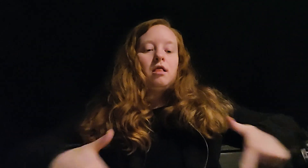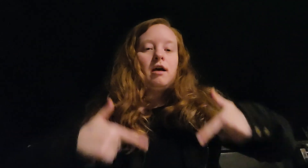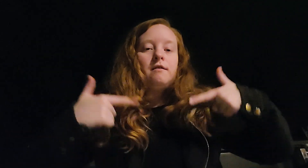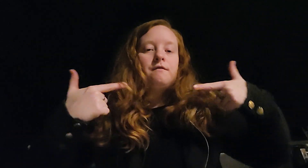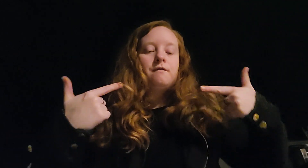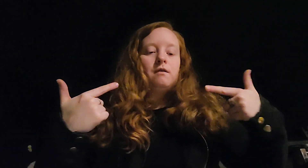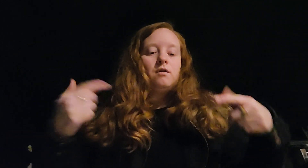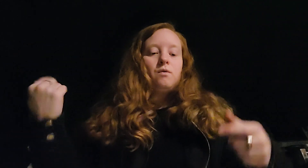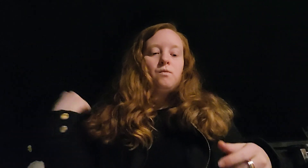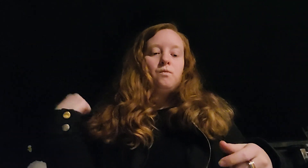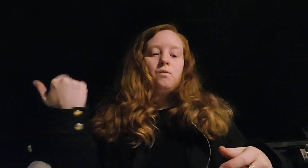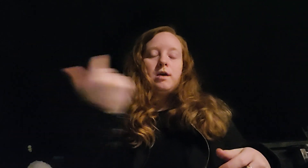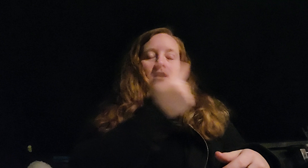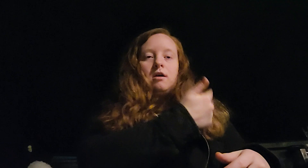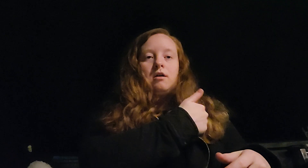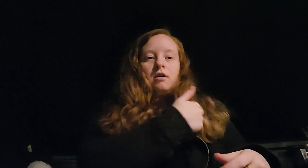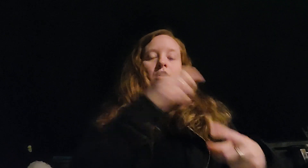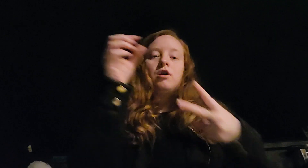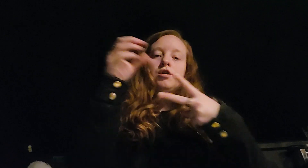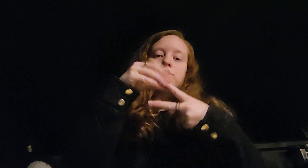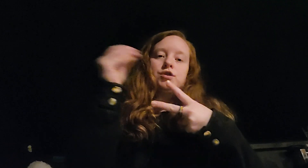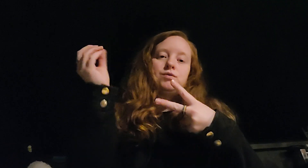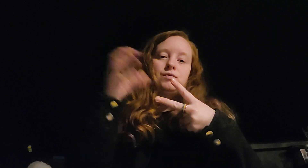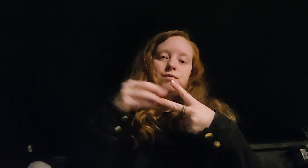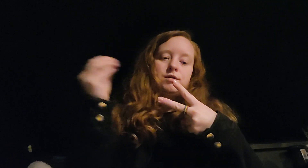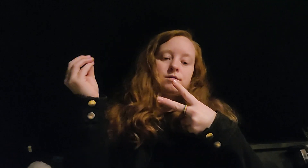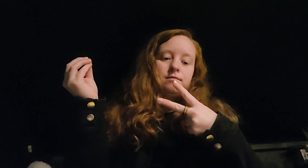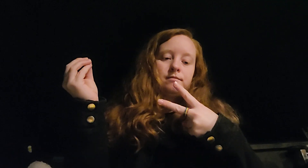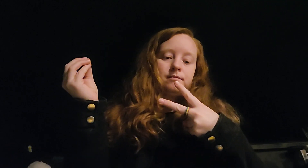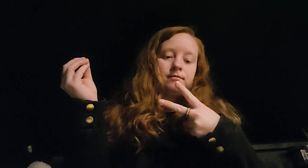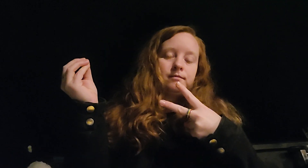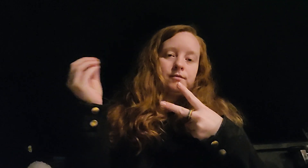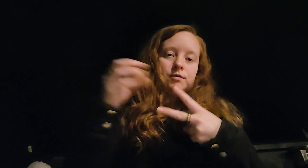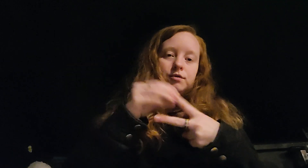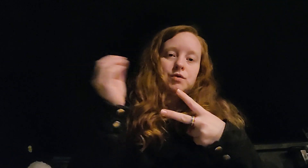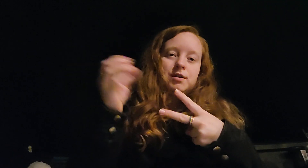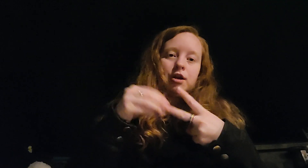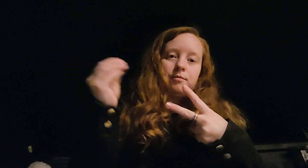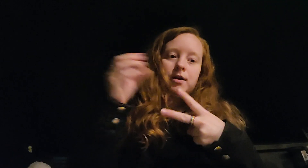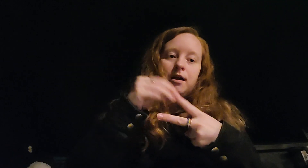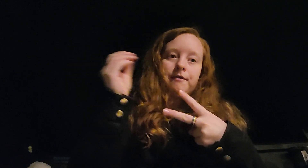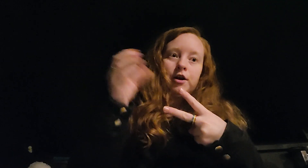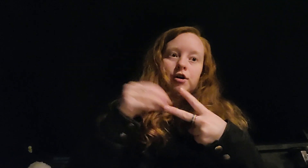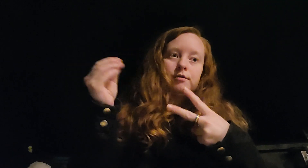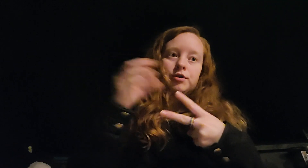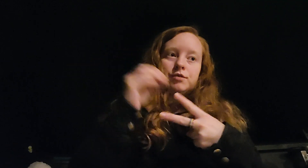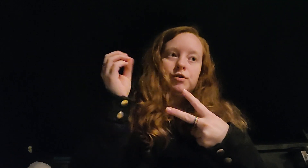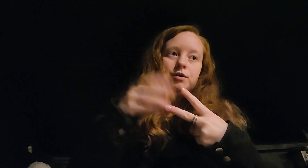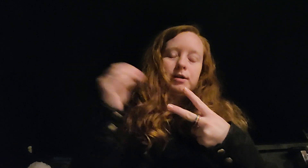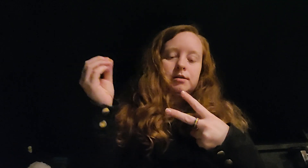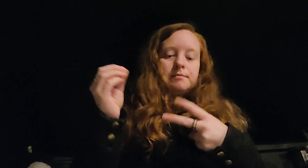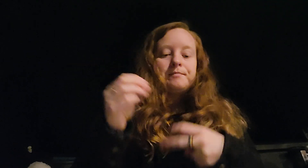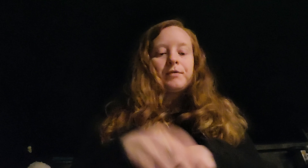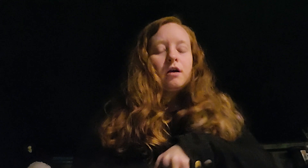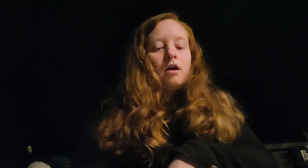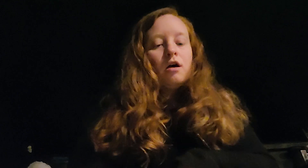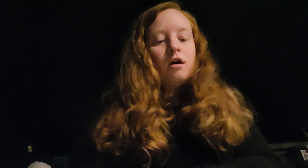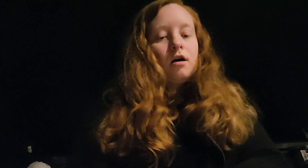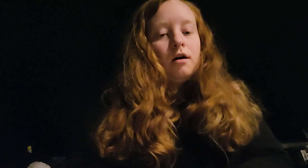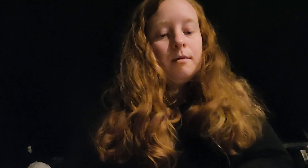Life we choose. Choose like you're picking a finger. Which one do you want? And then